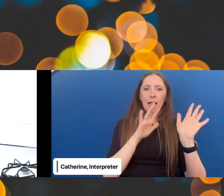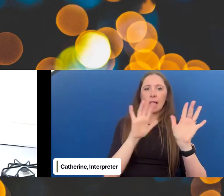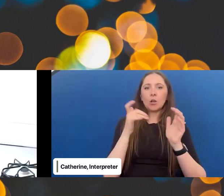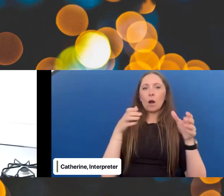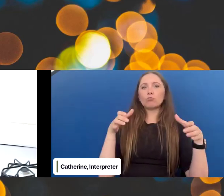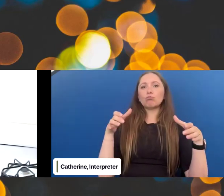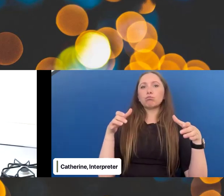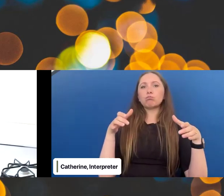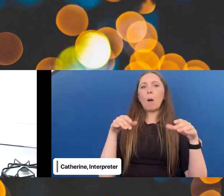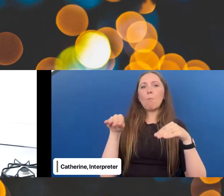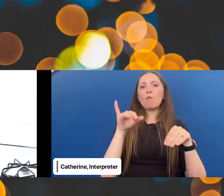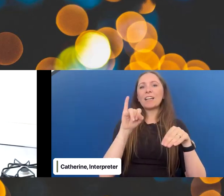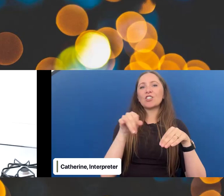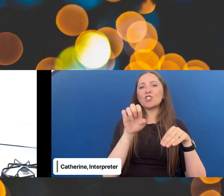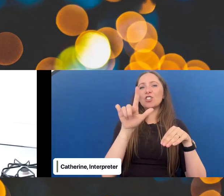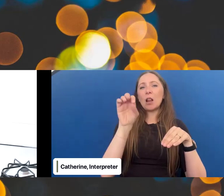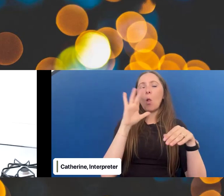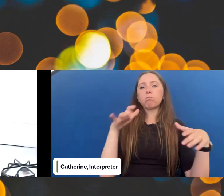a little bit of jello-ish.